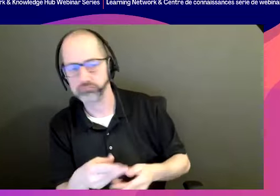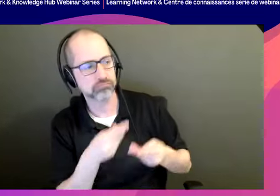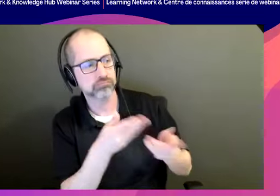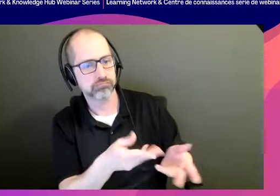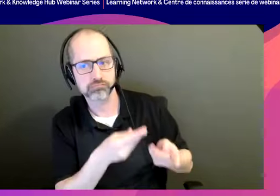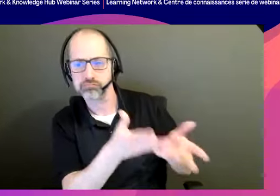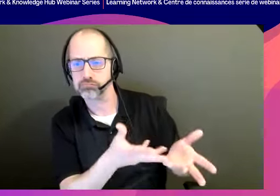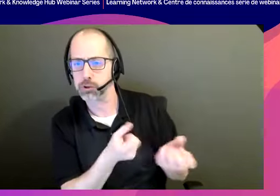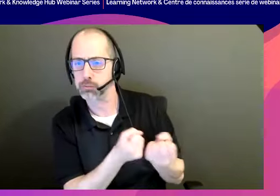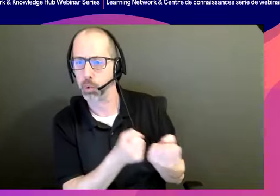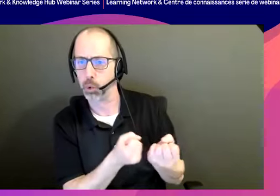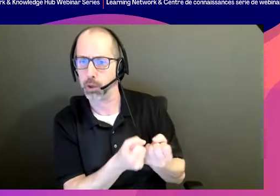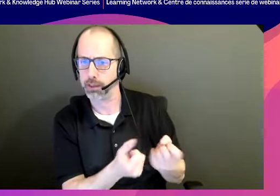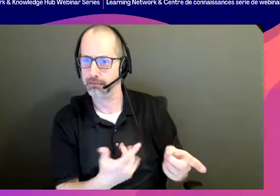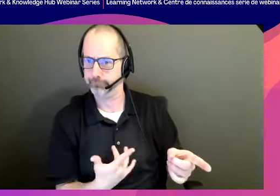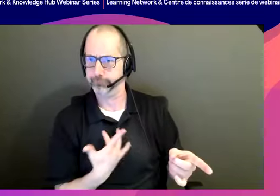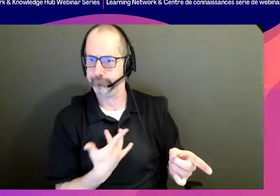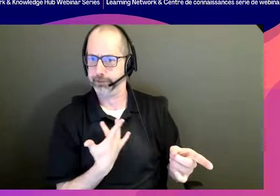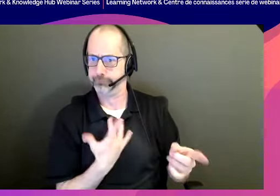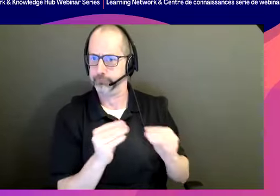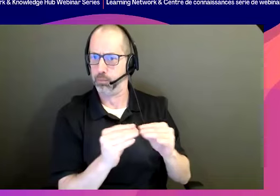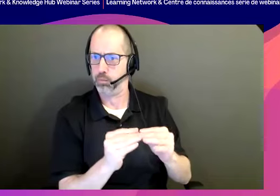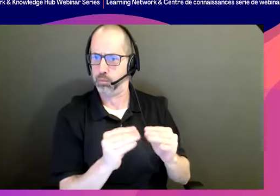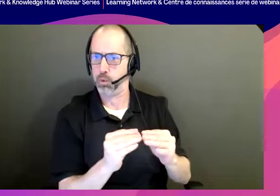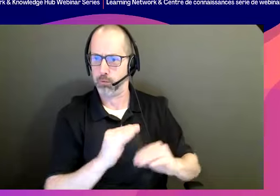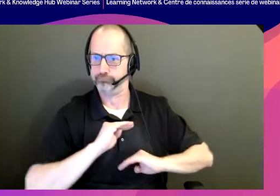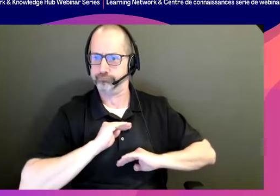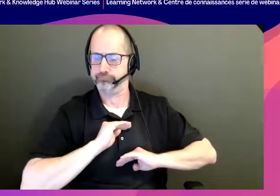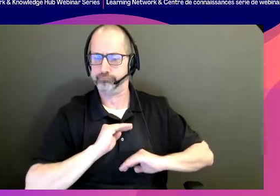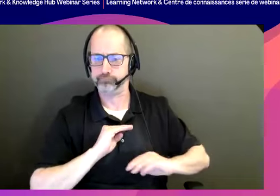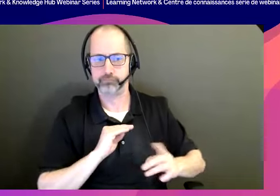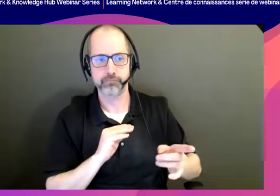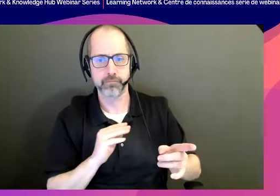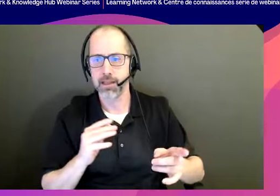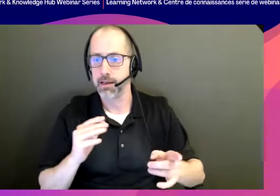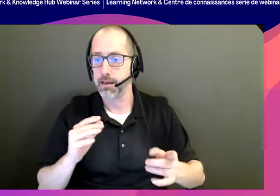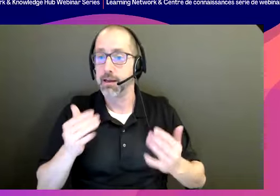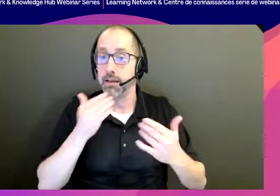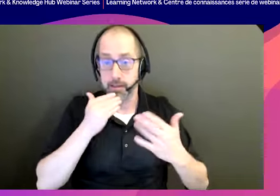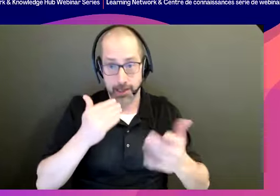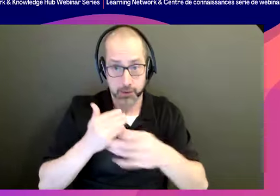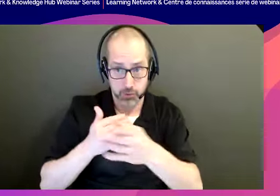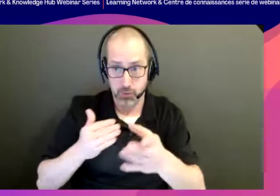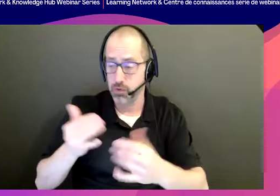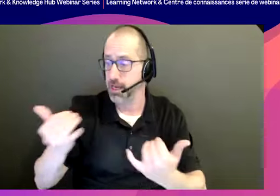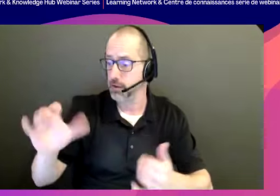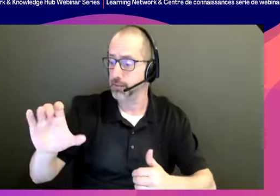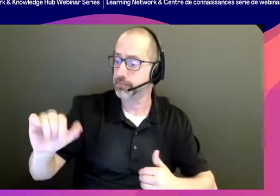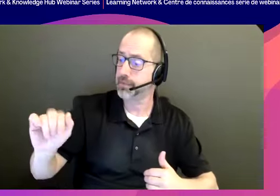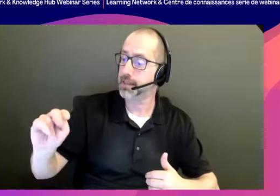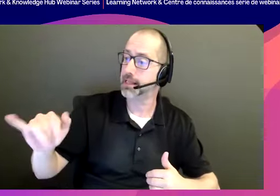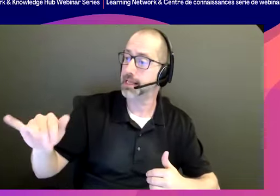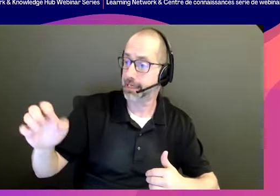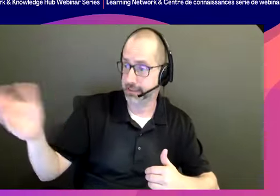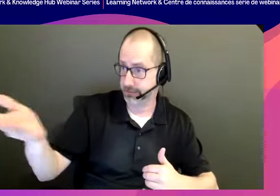more resources. So thank you. On to Candace now.